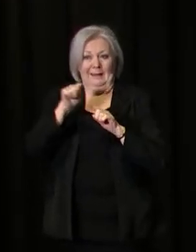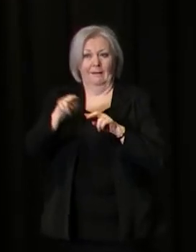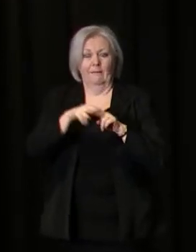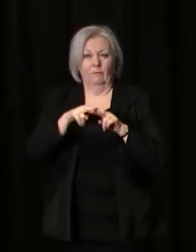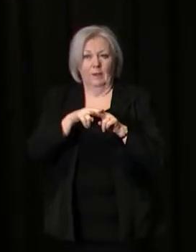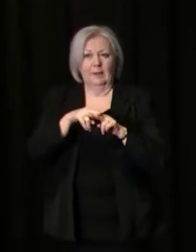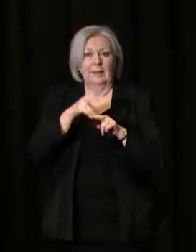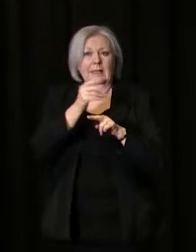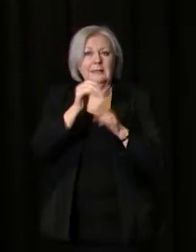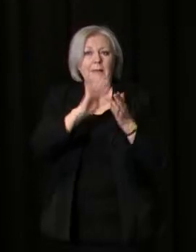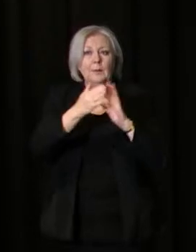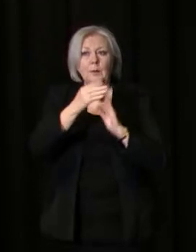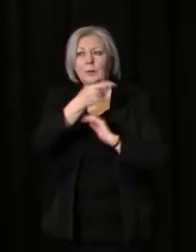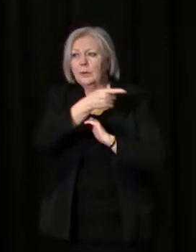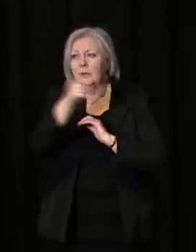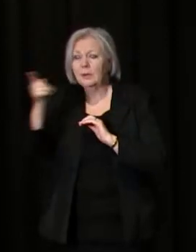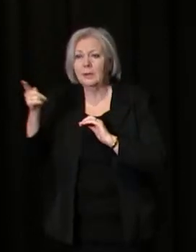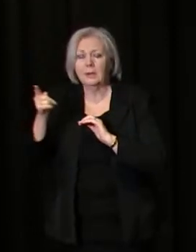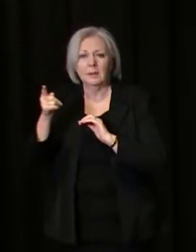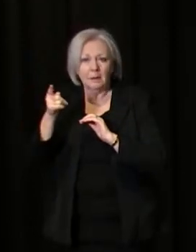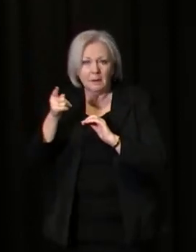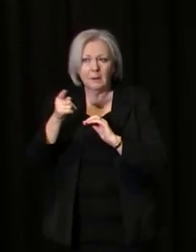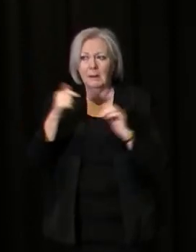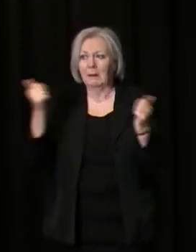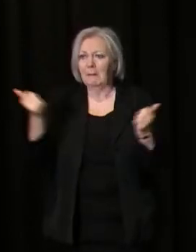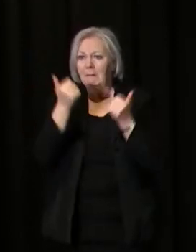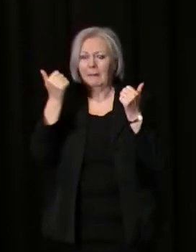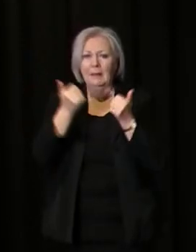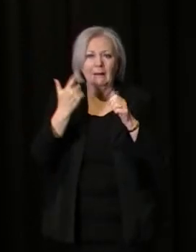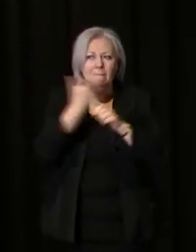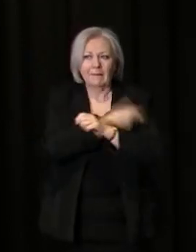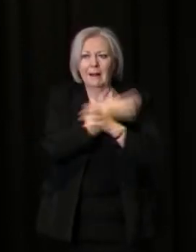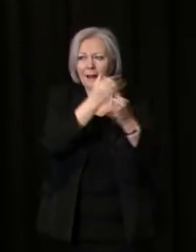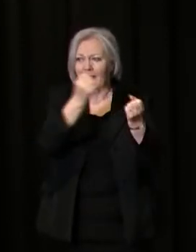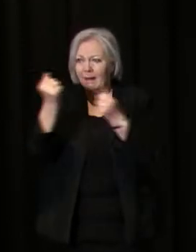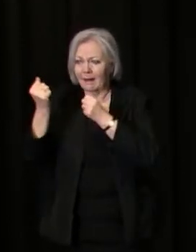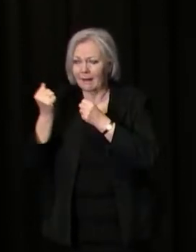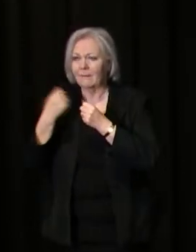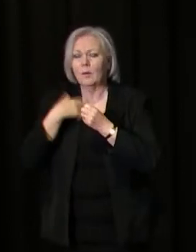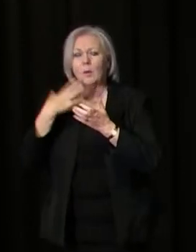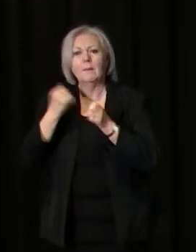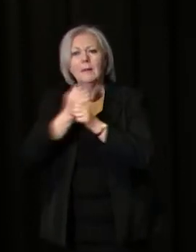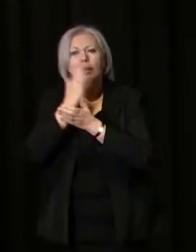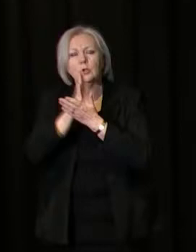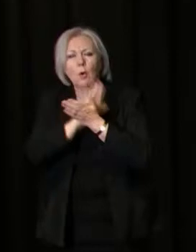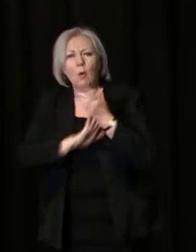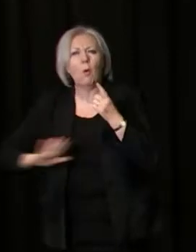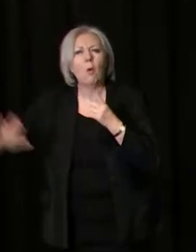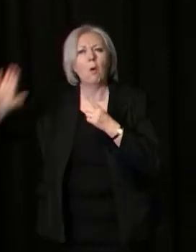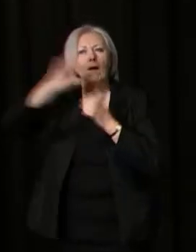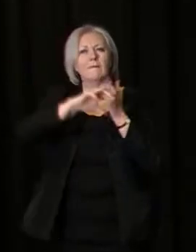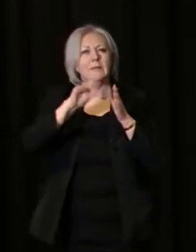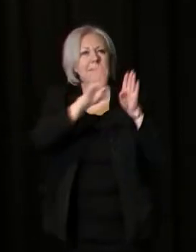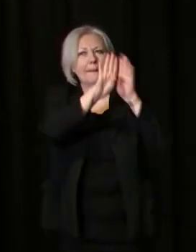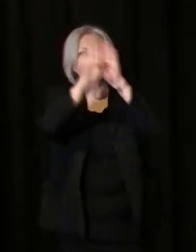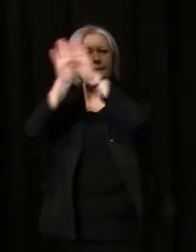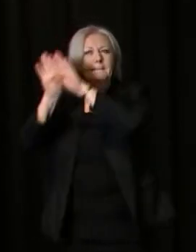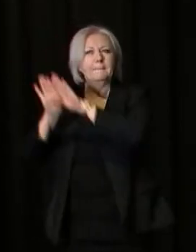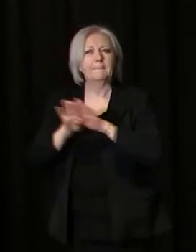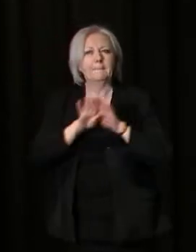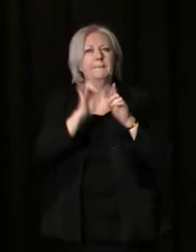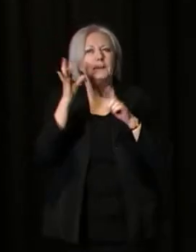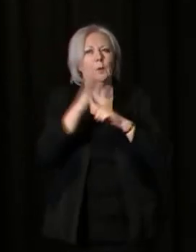already. So we're looking forward to how that applies in a consistent way across the state. And in terms of the specific